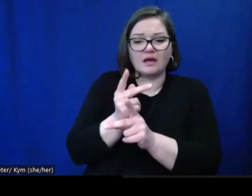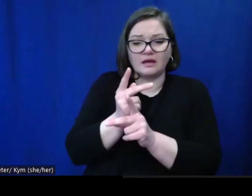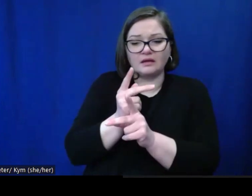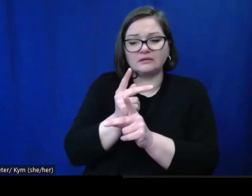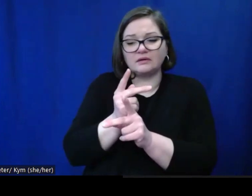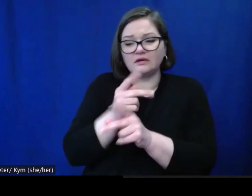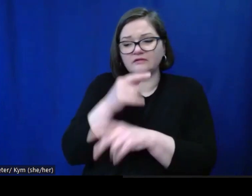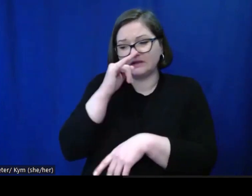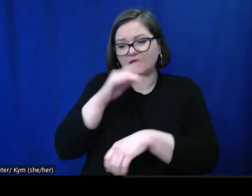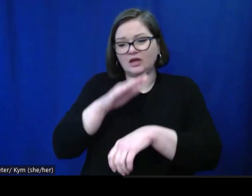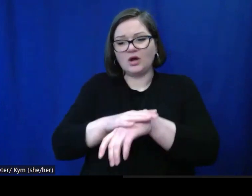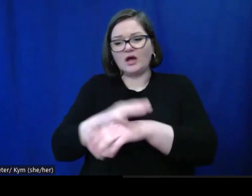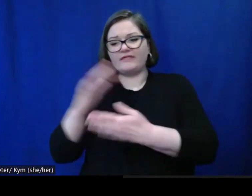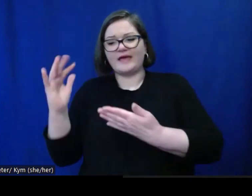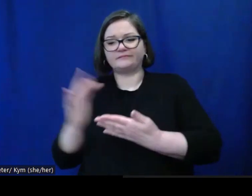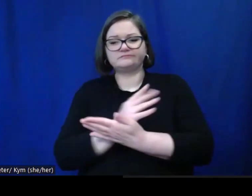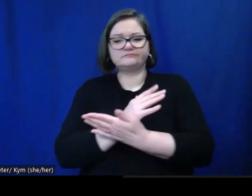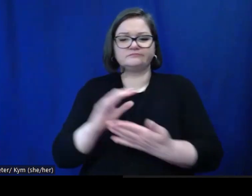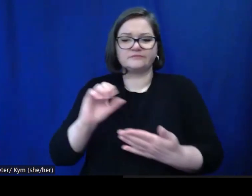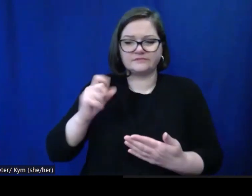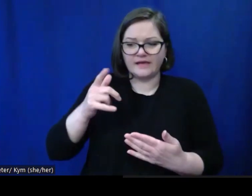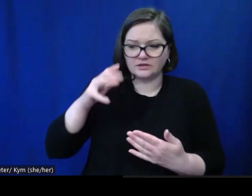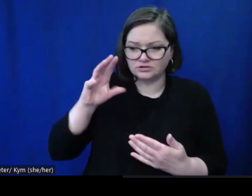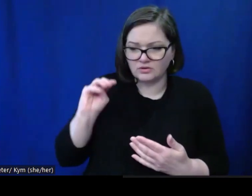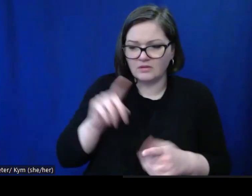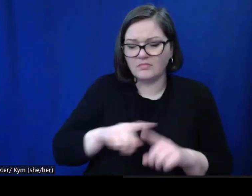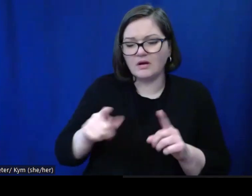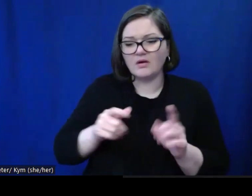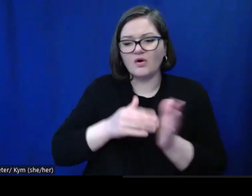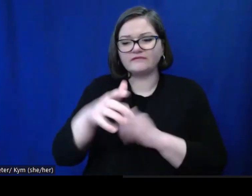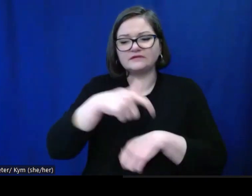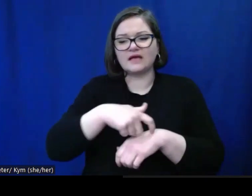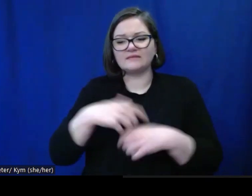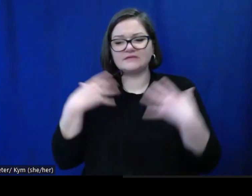on the spectrum. But a lot of times I'll see kids with